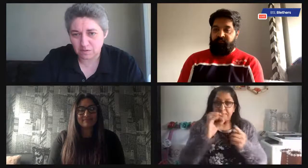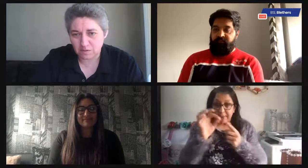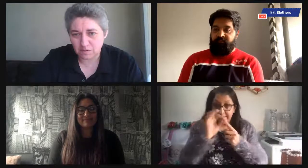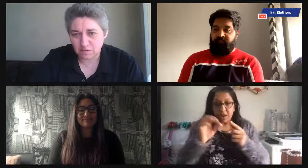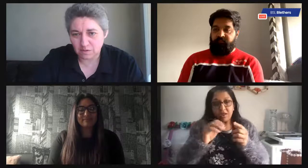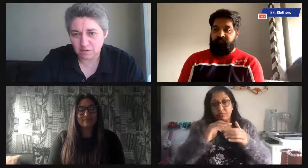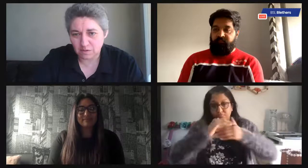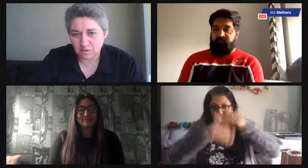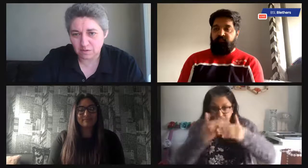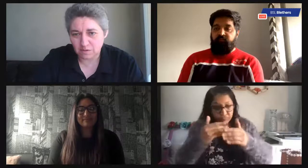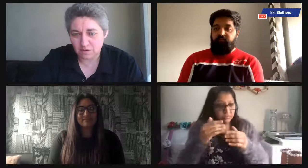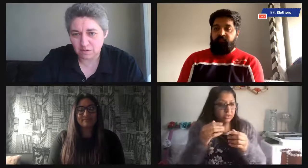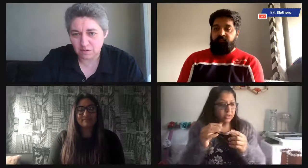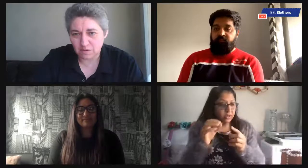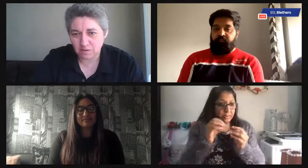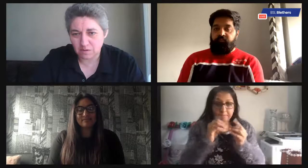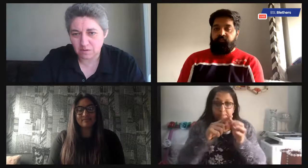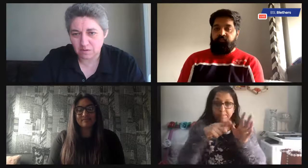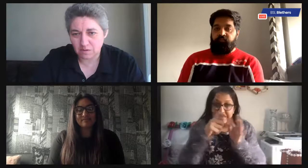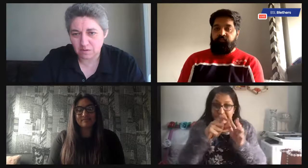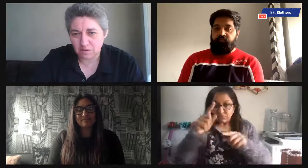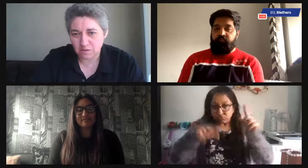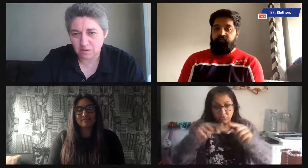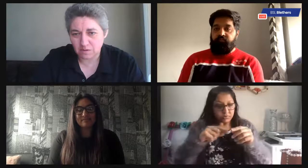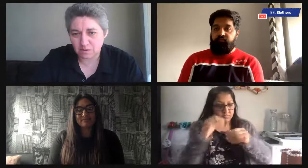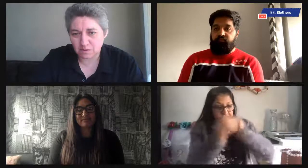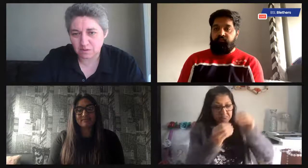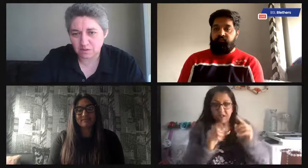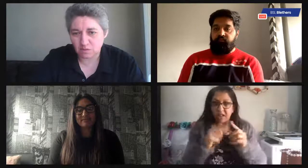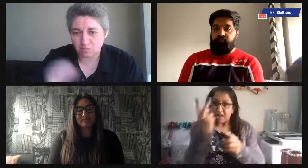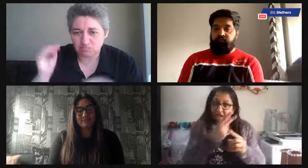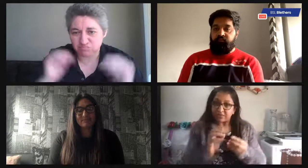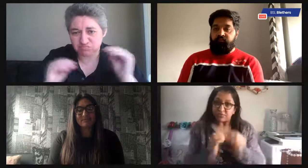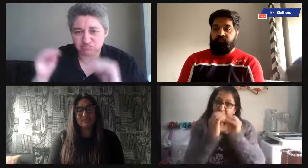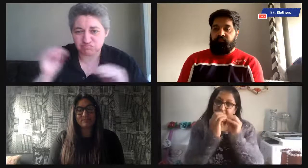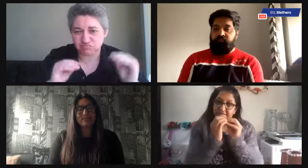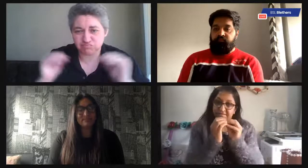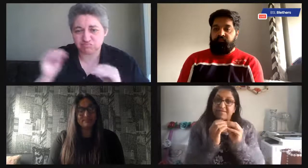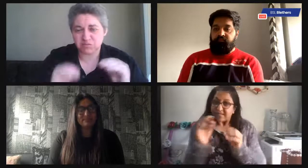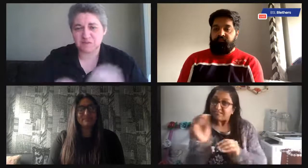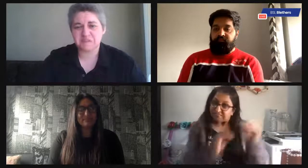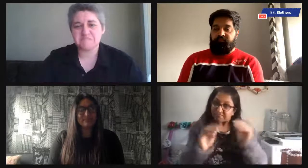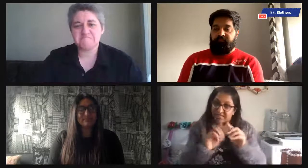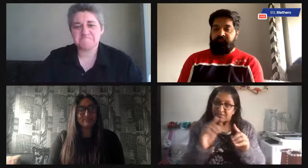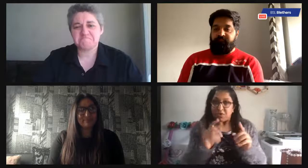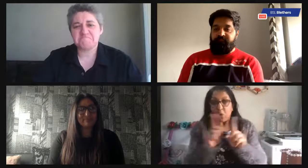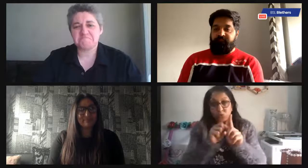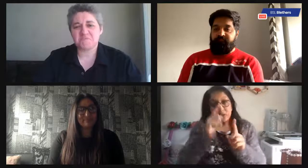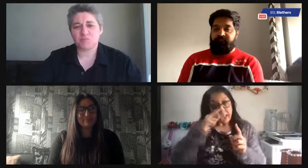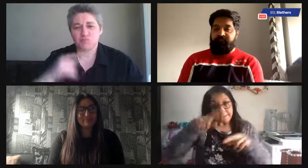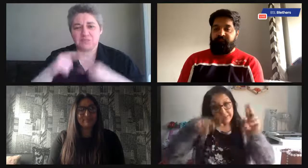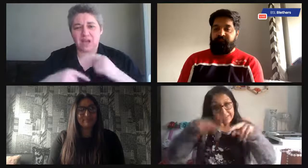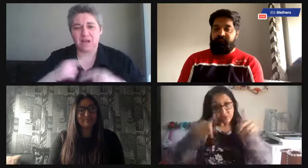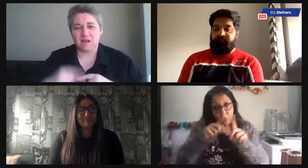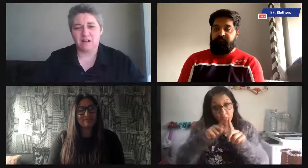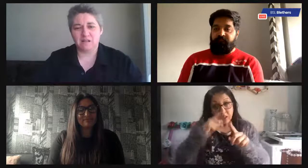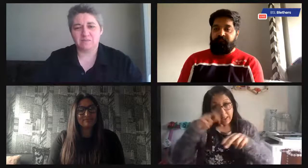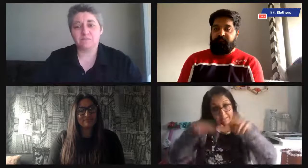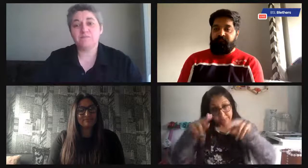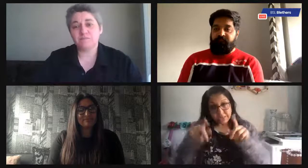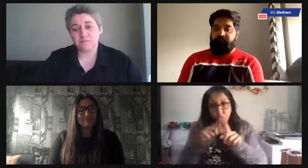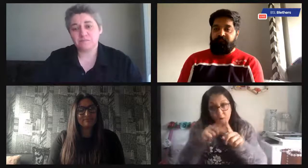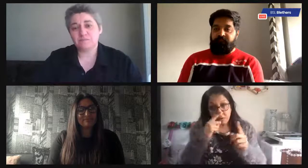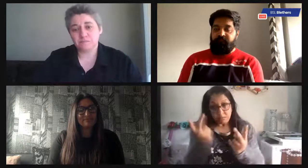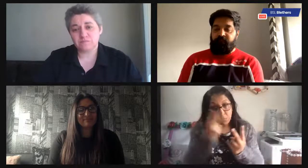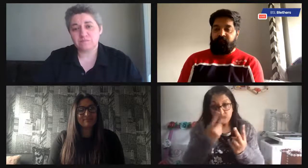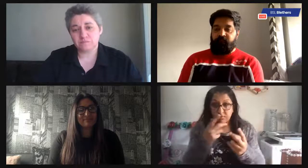very simple. As I say, it's all things that are recyclable. And all of the things that you've had, or you don't buy them, they're all things